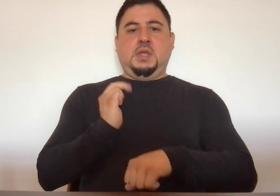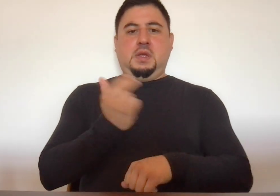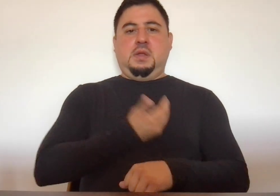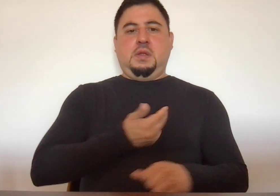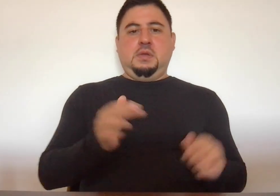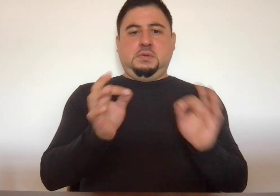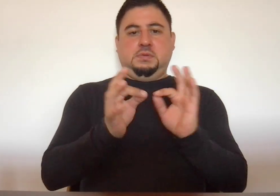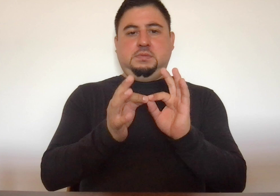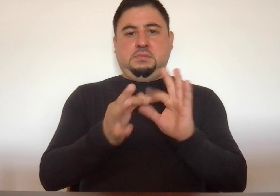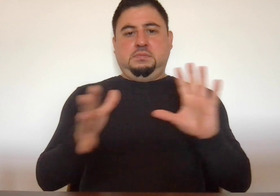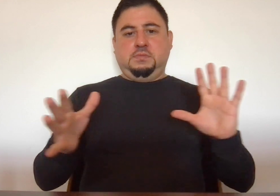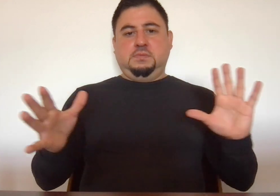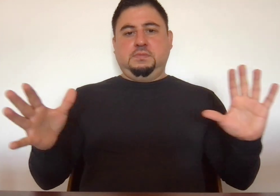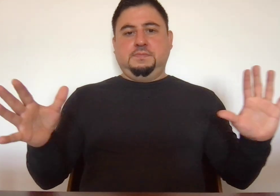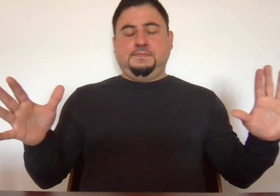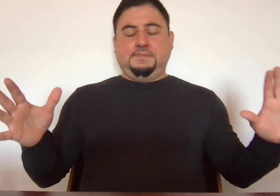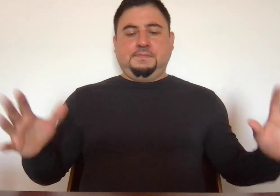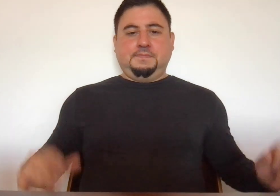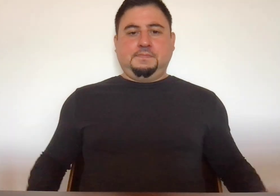Set us free.